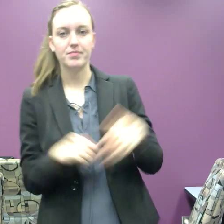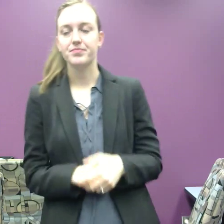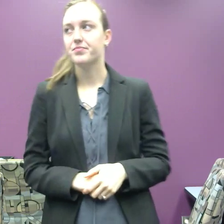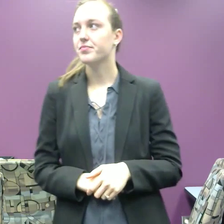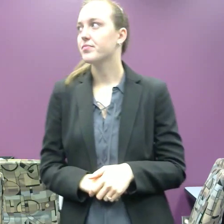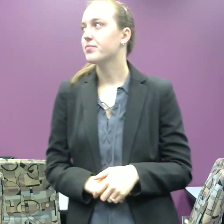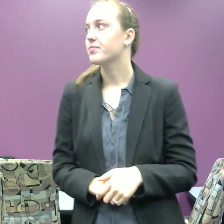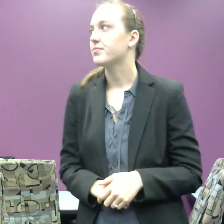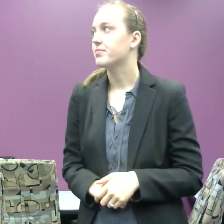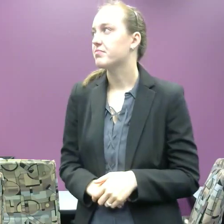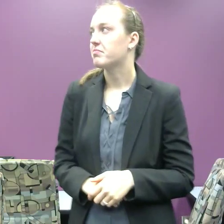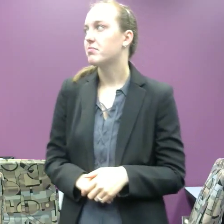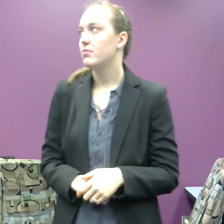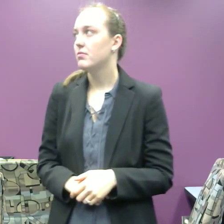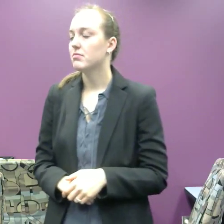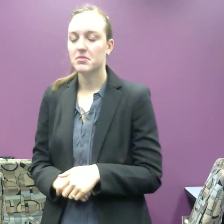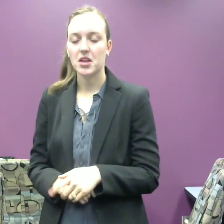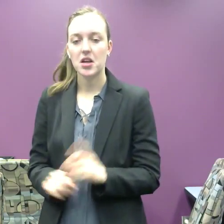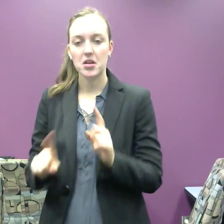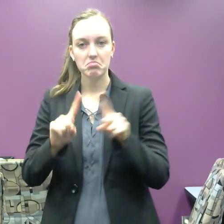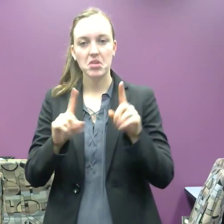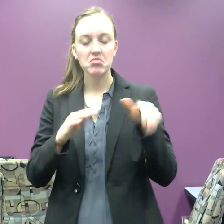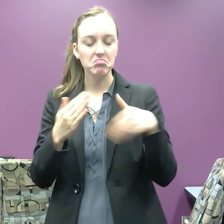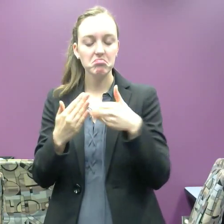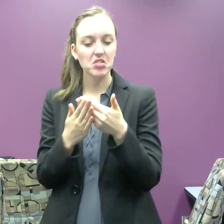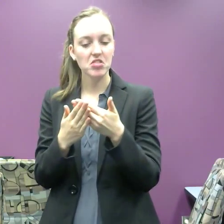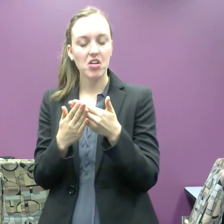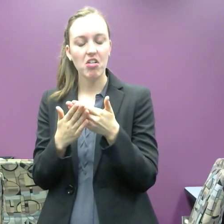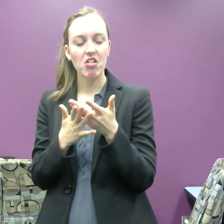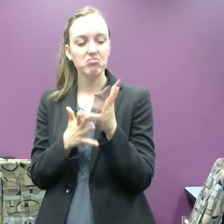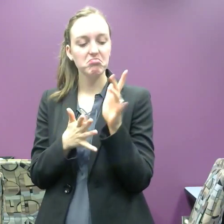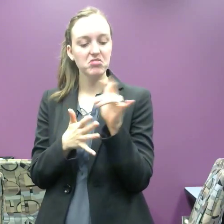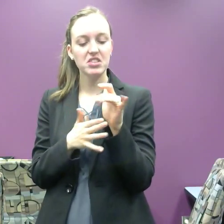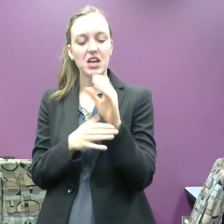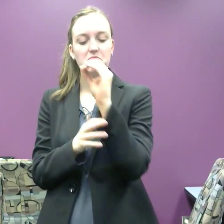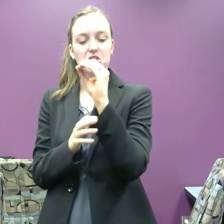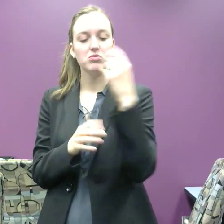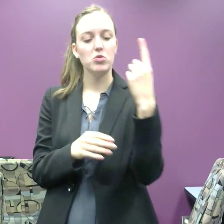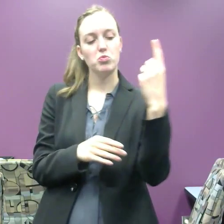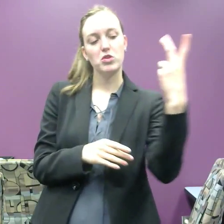bit. But relatively, they're all in the same relative position to each other.